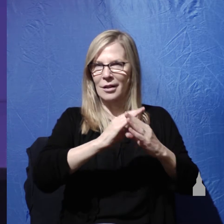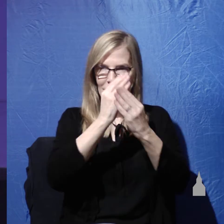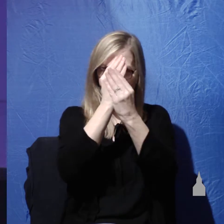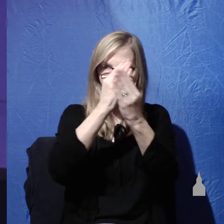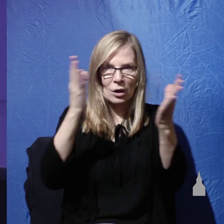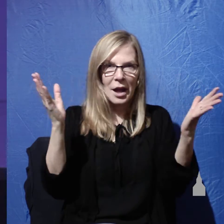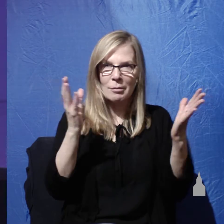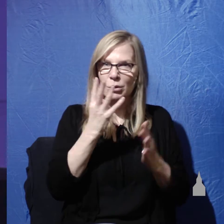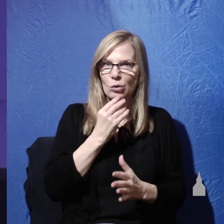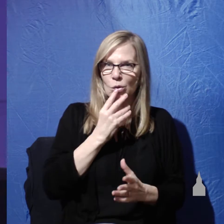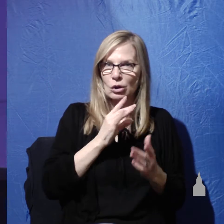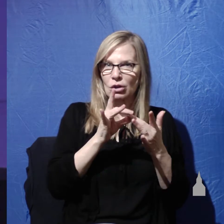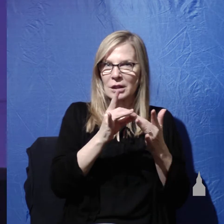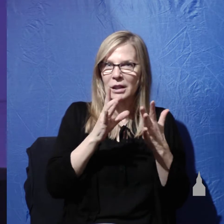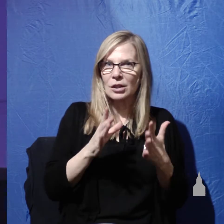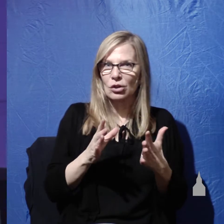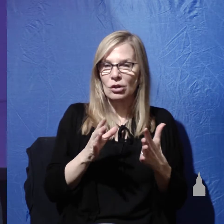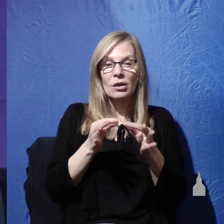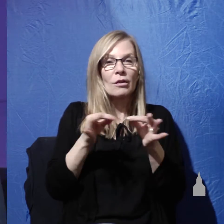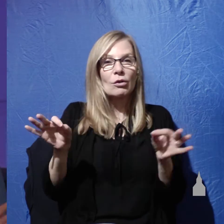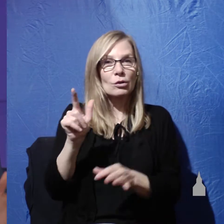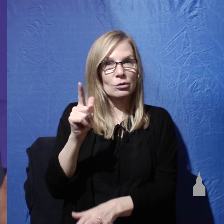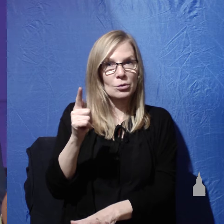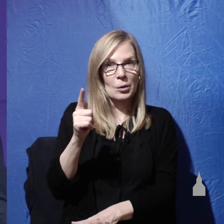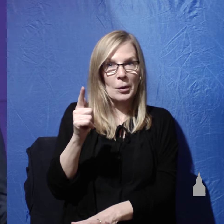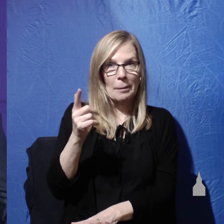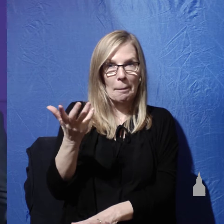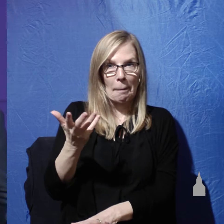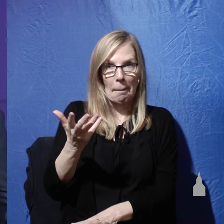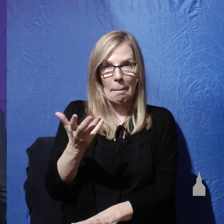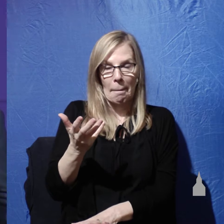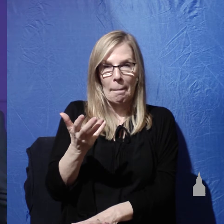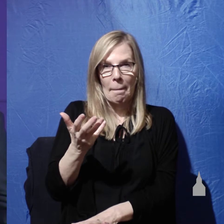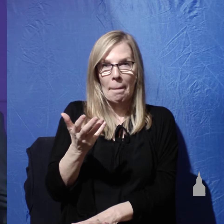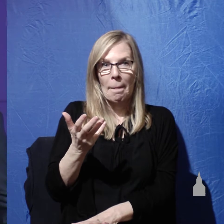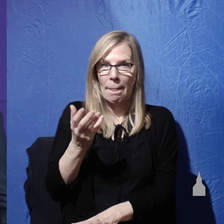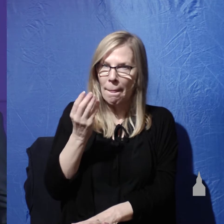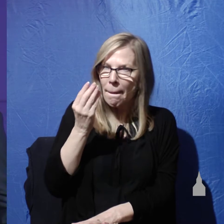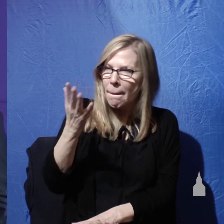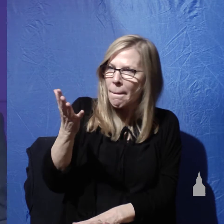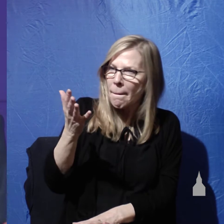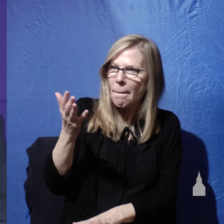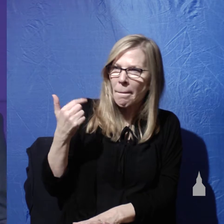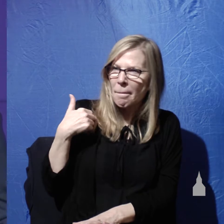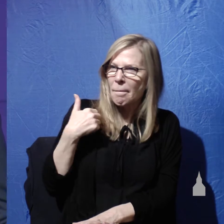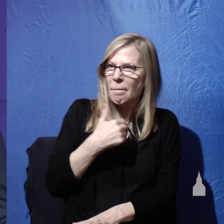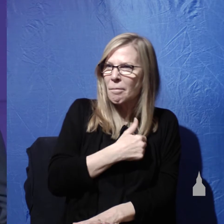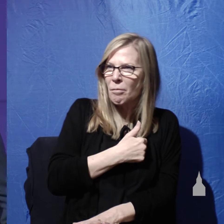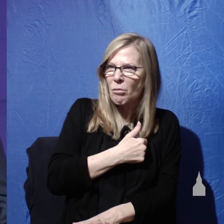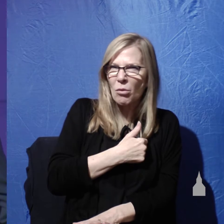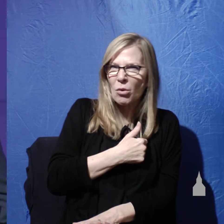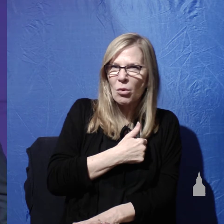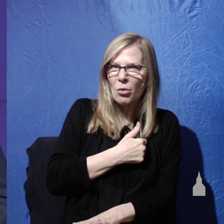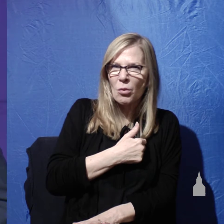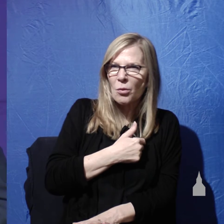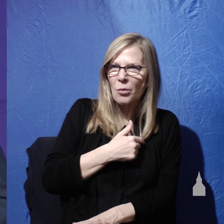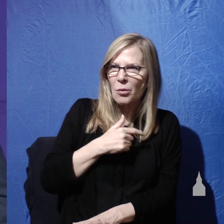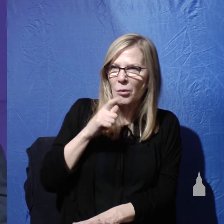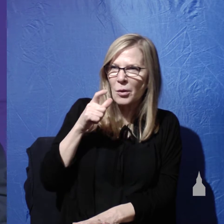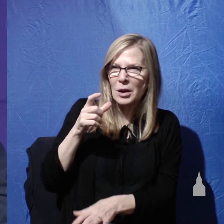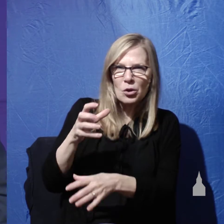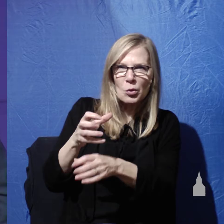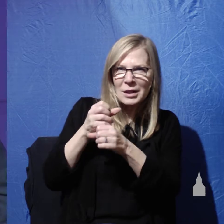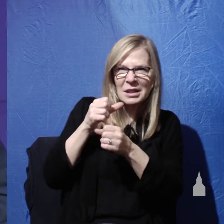proclaimed to these Jewish leaders in Rome. Verse 21, they said to him, "We have neither received letters from